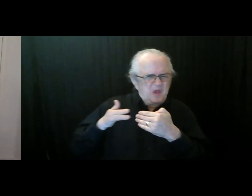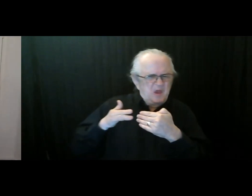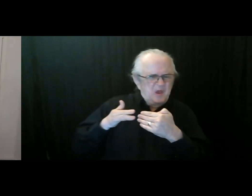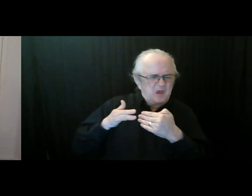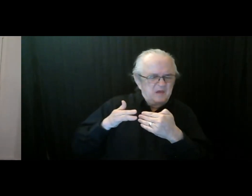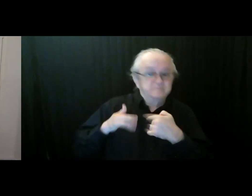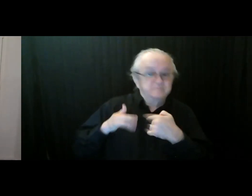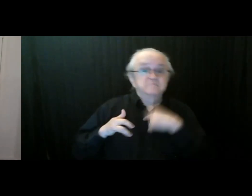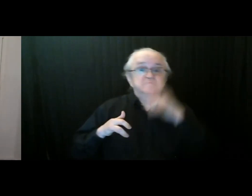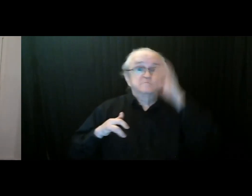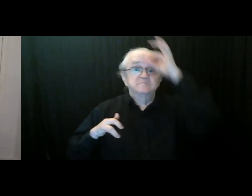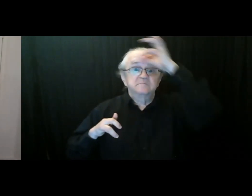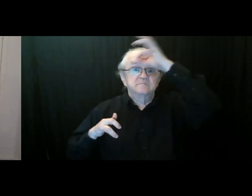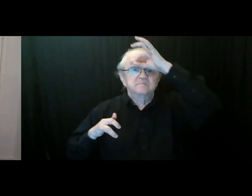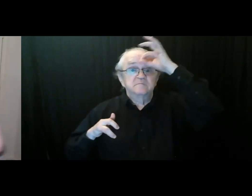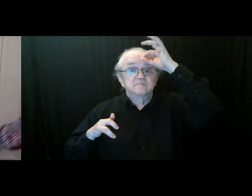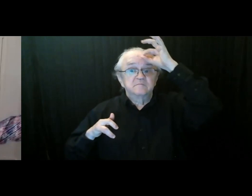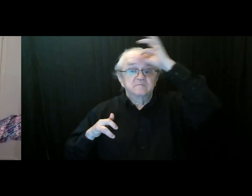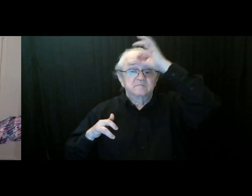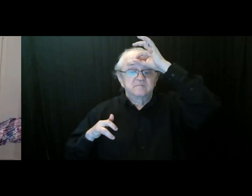Unbeknownst to me,